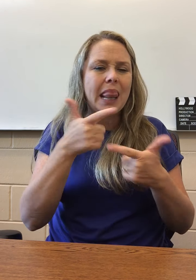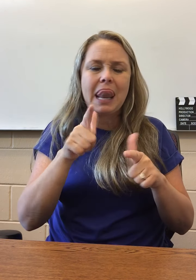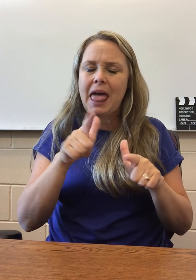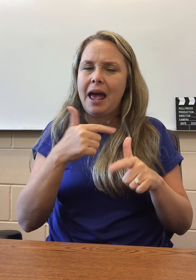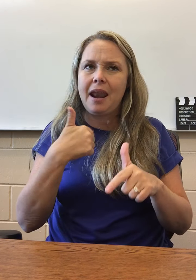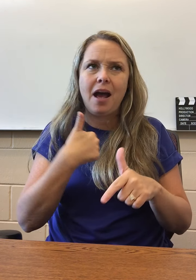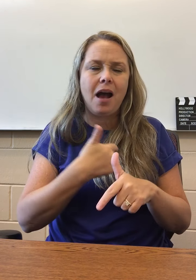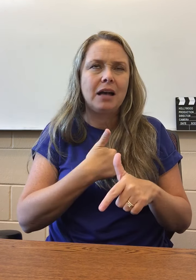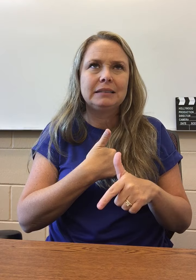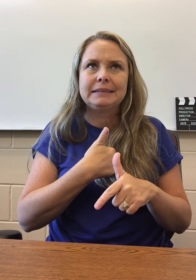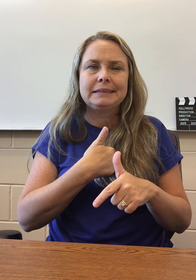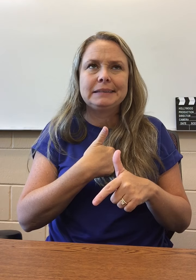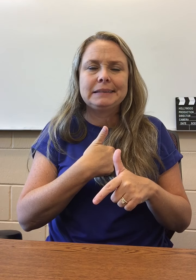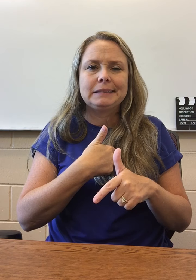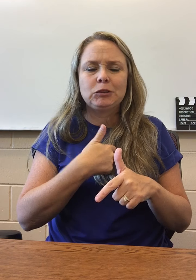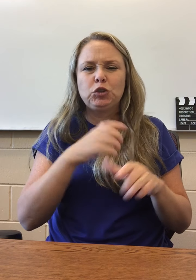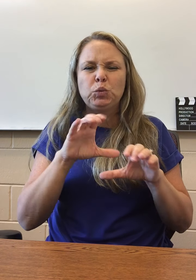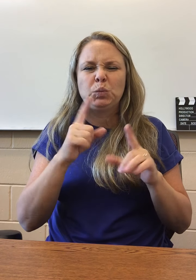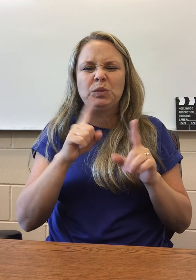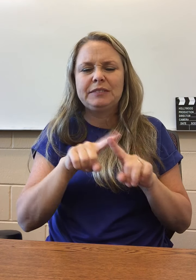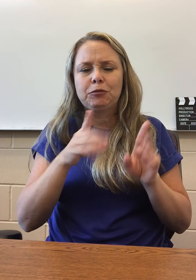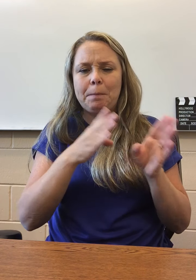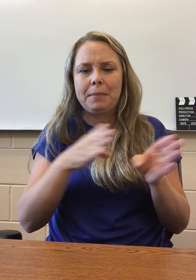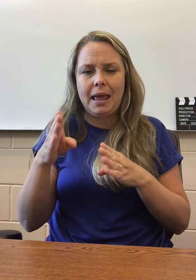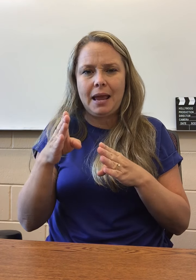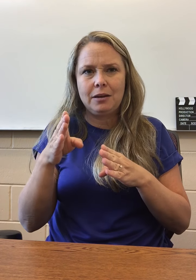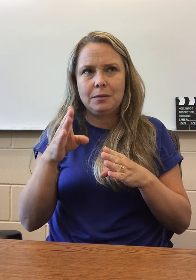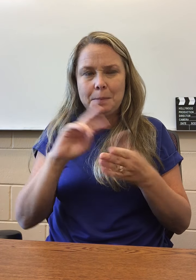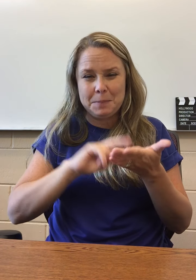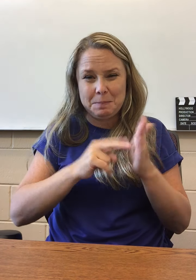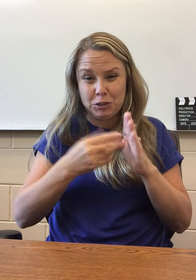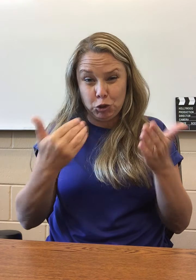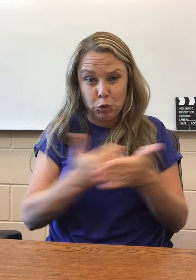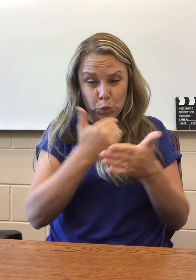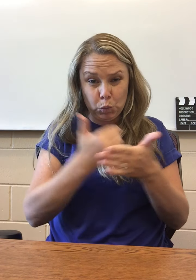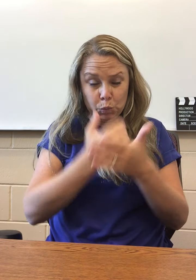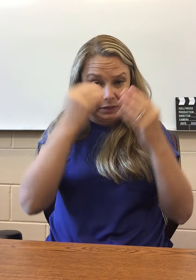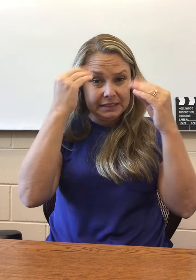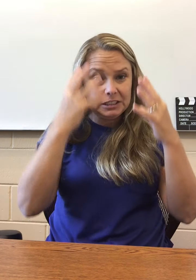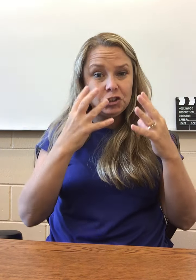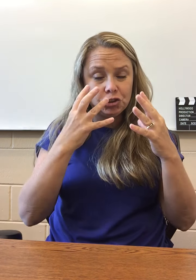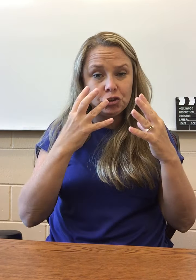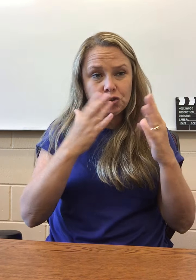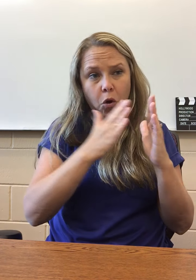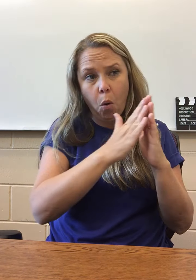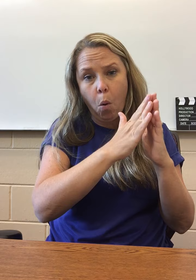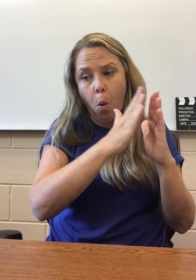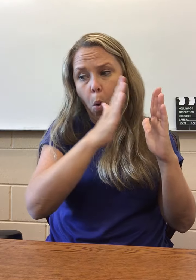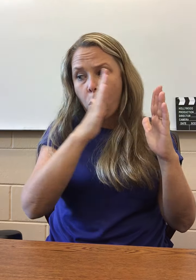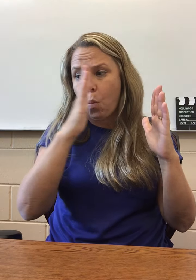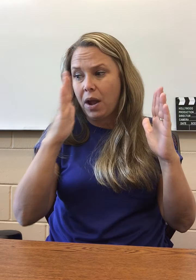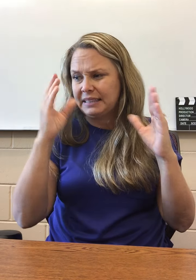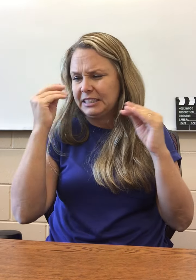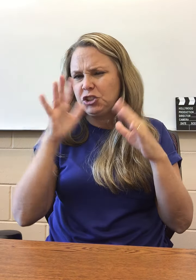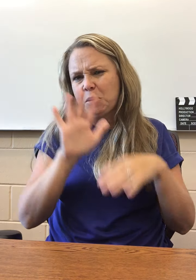what that meant was a compression of new teachers through teachers with about a 12 or